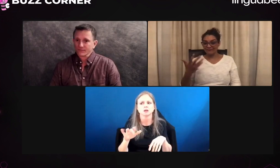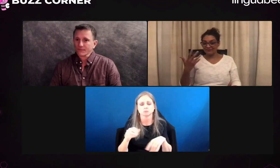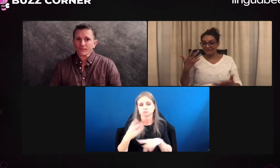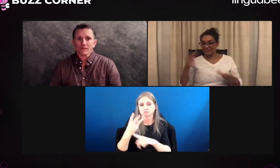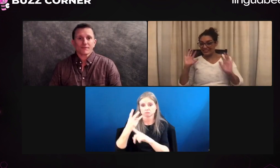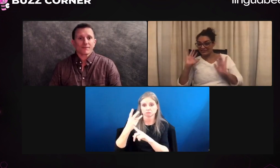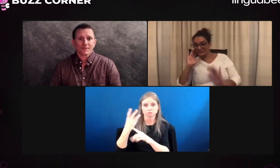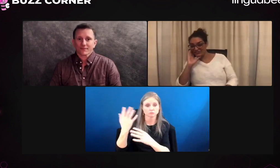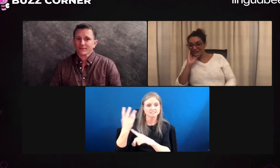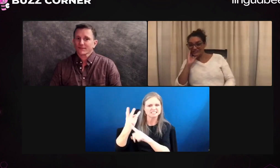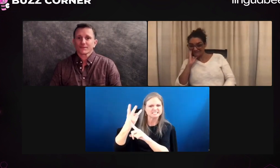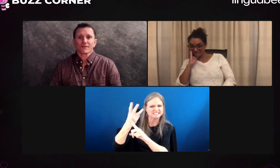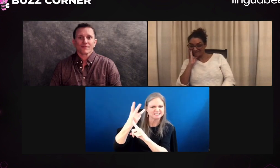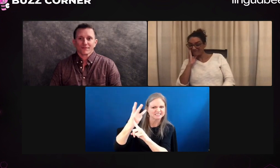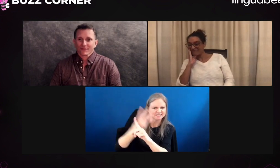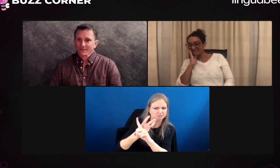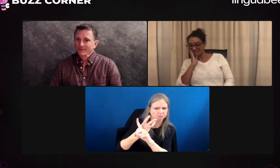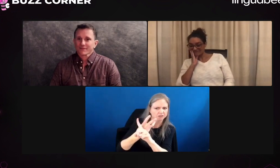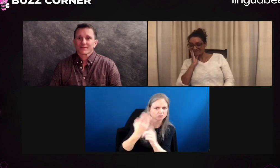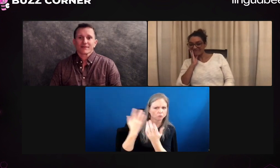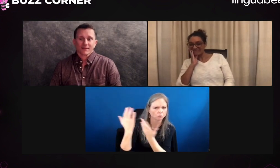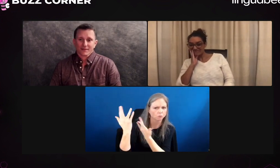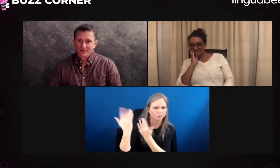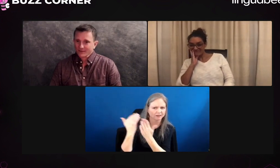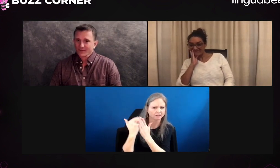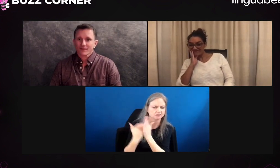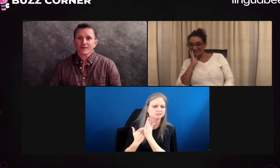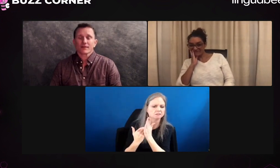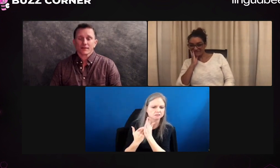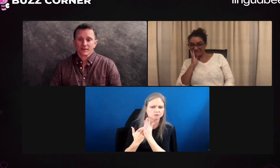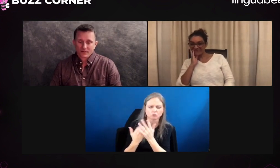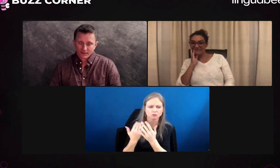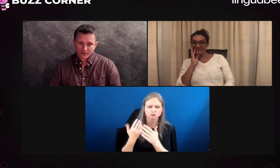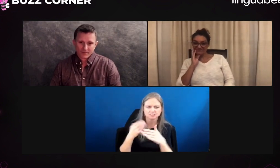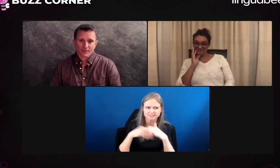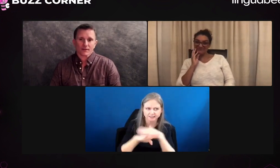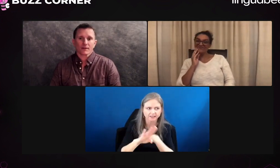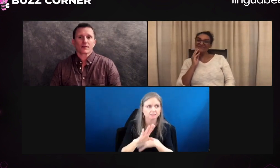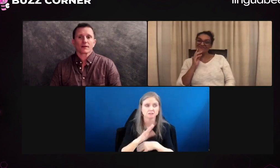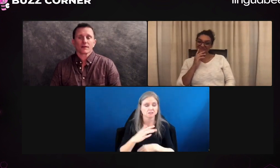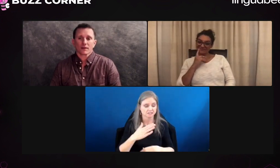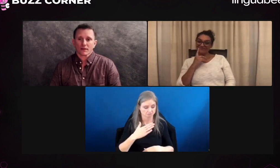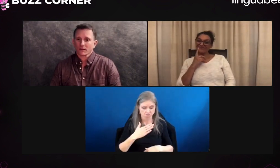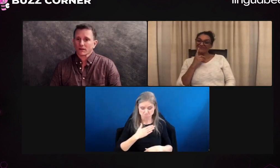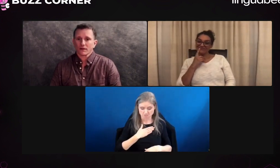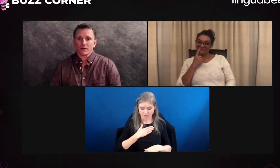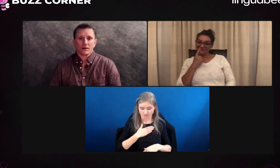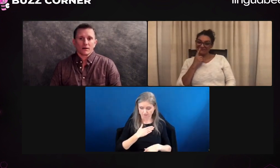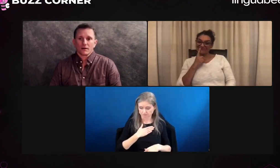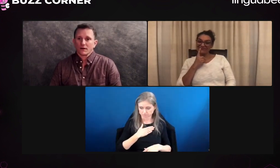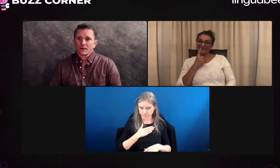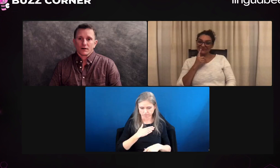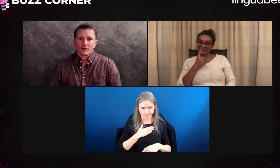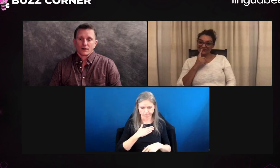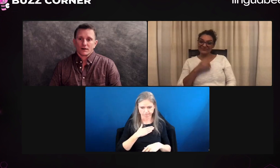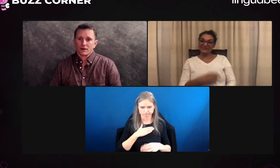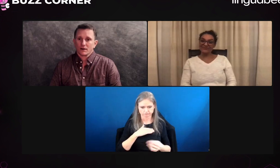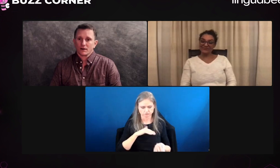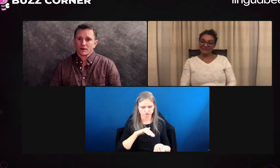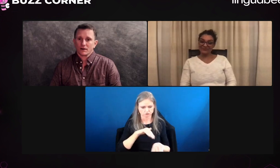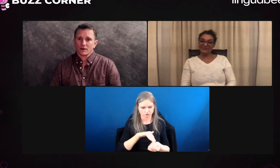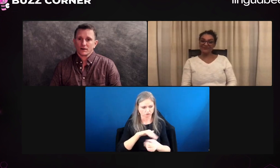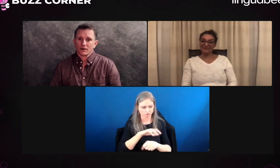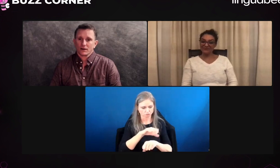a myriad of services, right? They're 6 months out. They have a wait list in order to be seen.